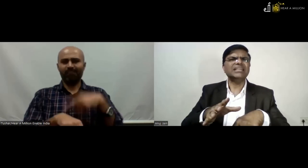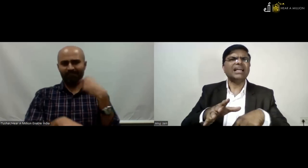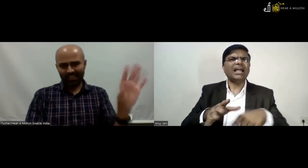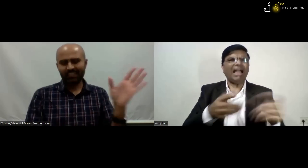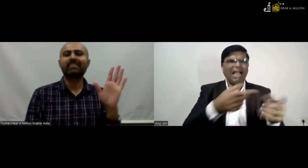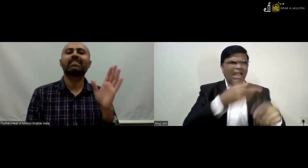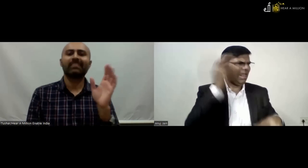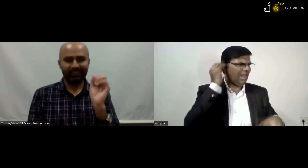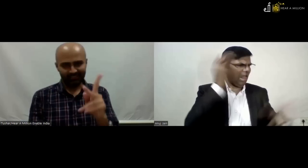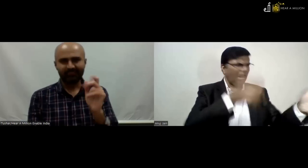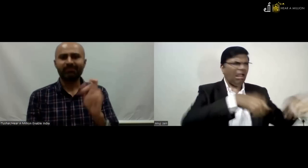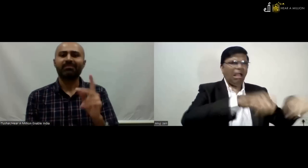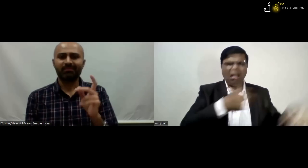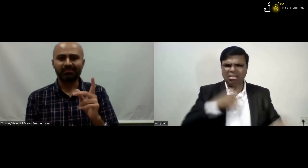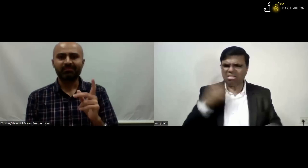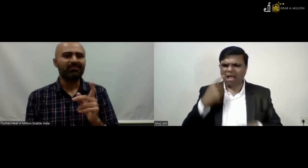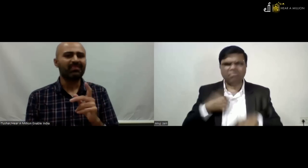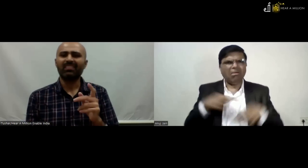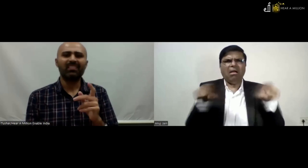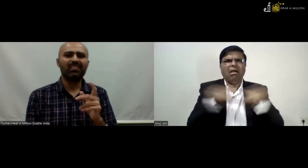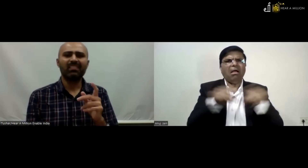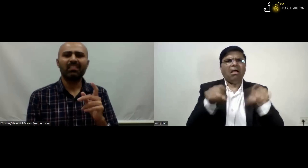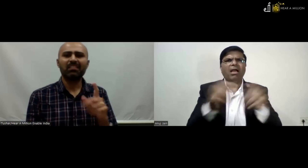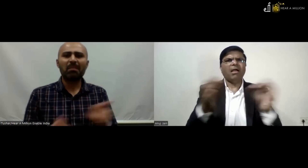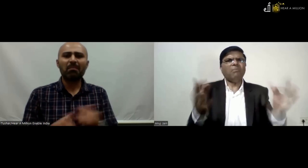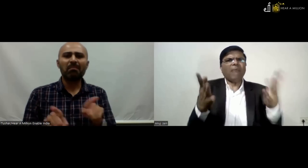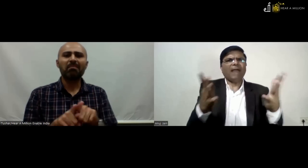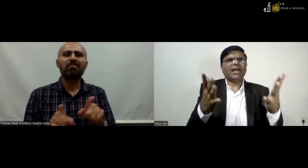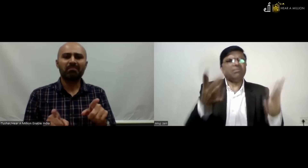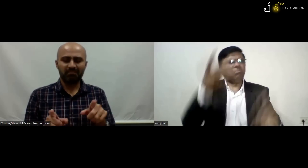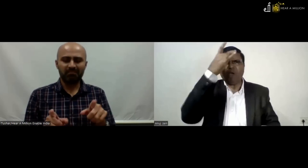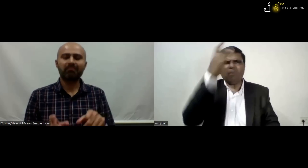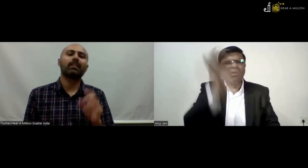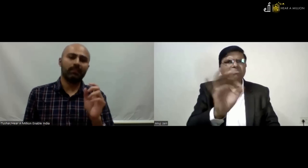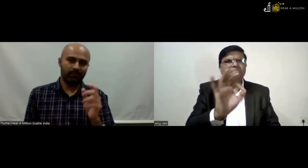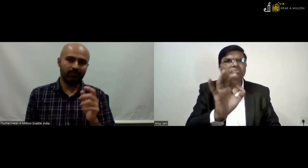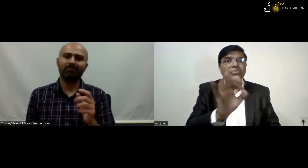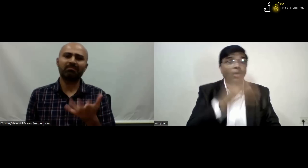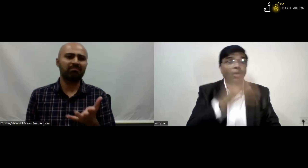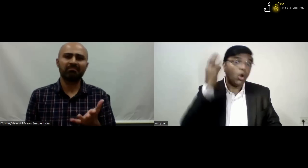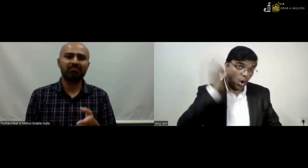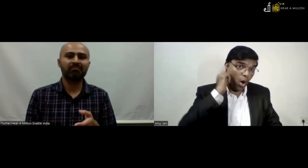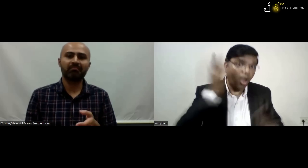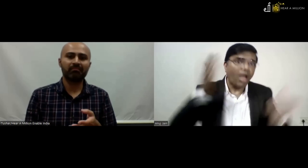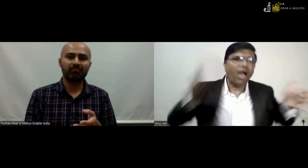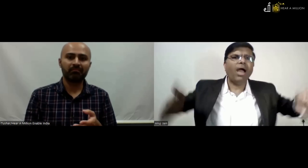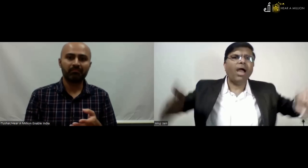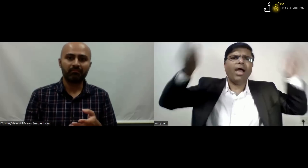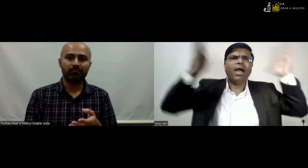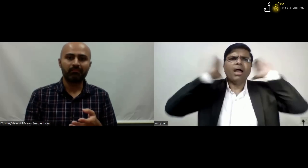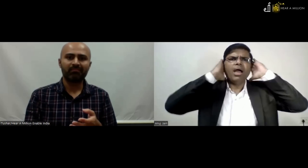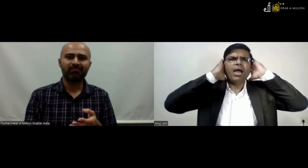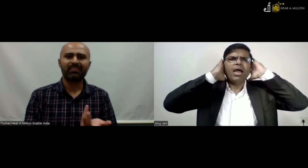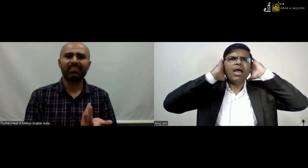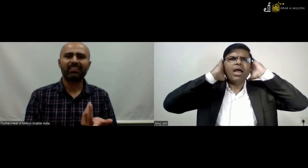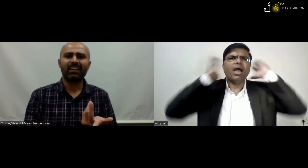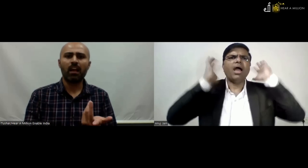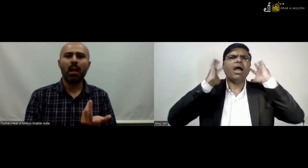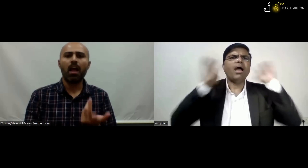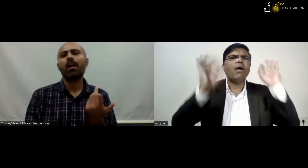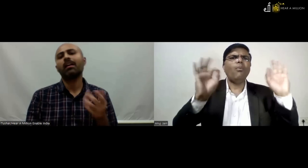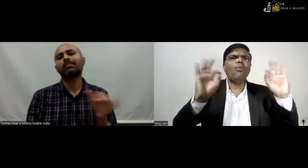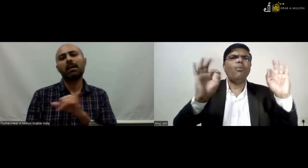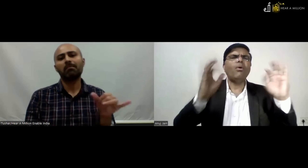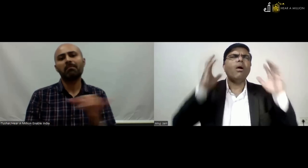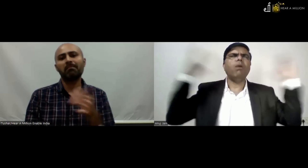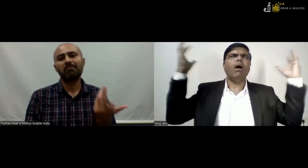hearing aids. But, for that we have to go, you understand, we have to go to the medical test again. And there is no difference between this driving